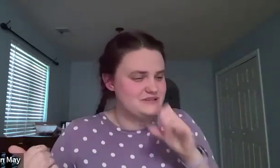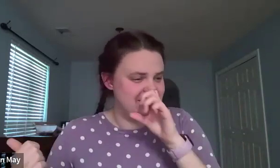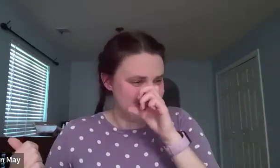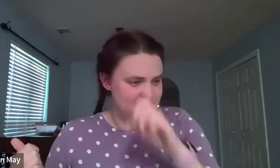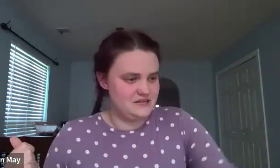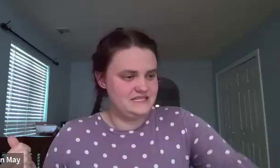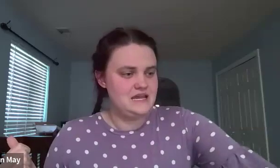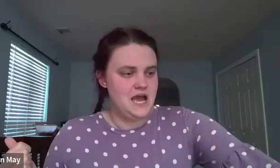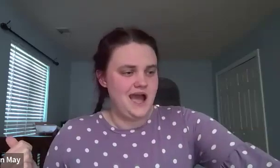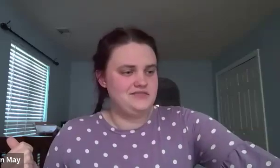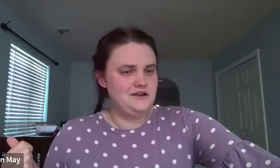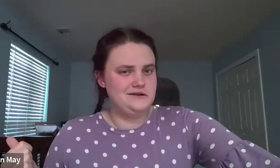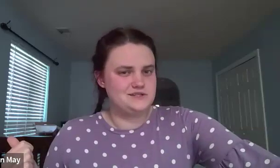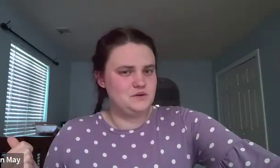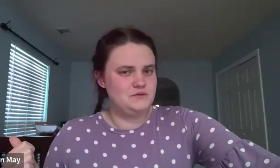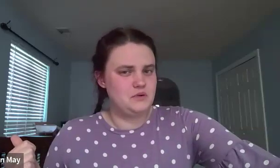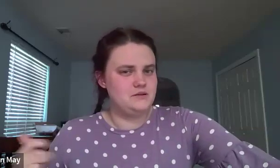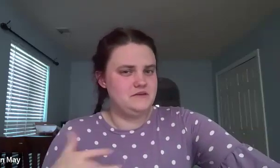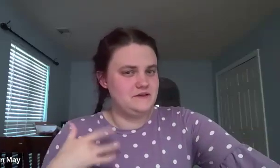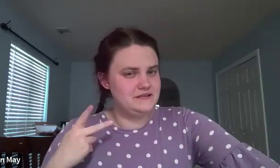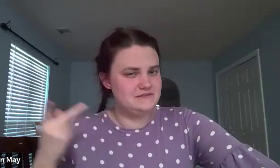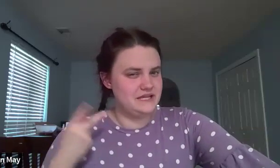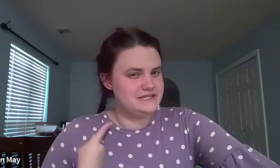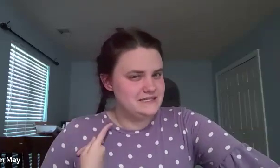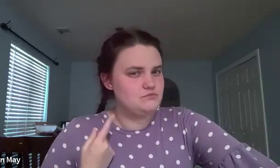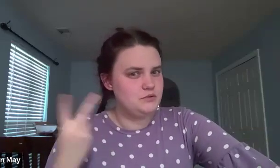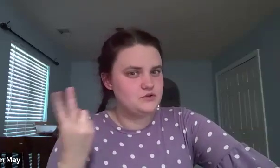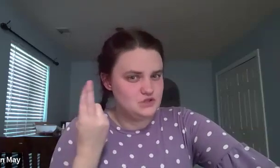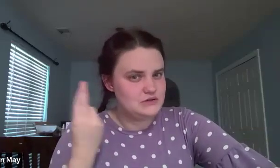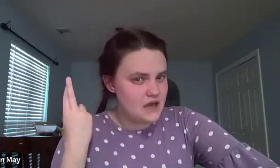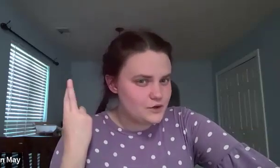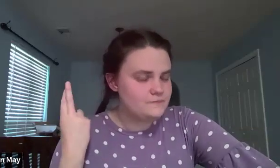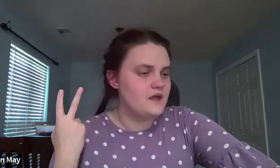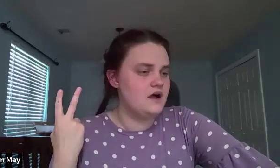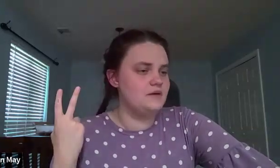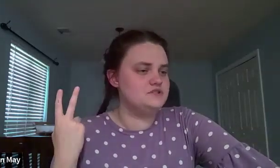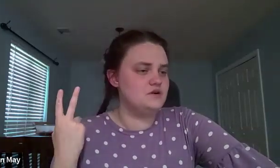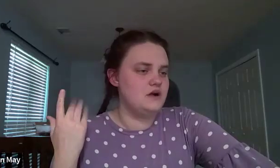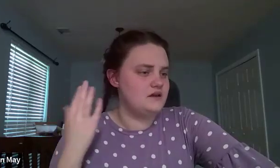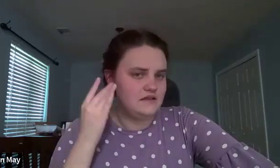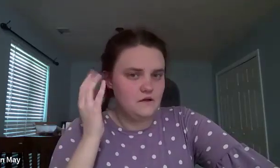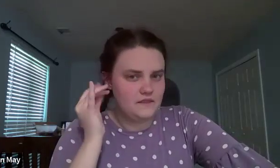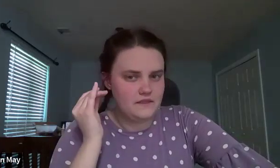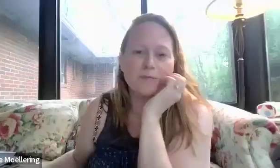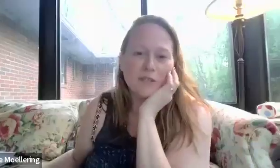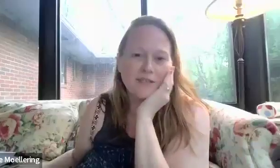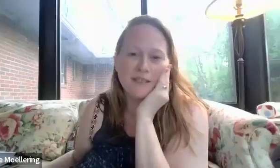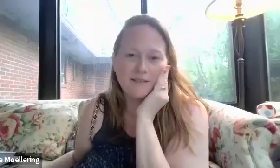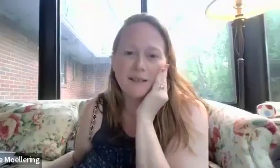that is kind of crazy. I think our next week one will probably be feelings and places. We'll put those 2 together. So kind of. Oh yeah, descriptions and yeah.